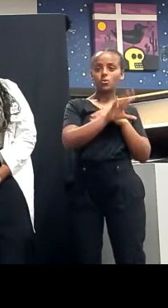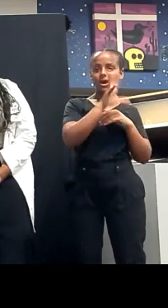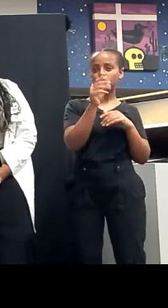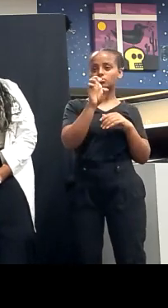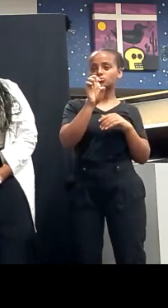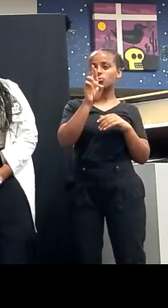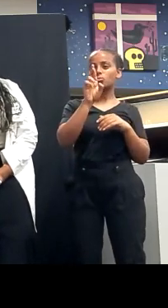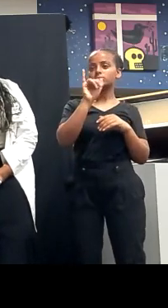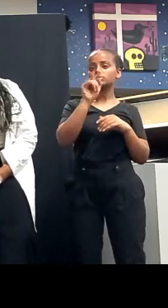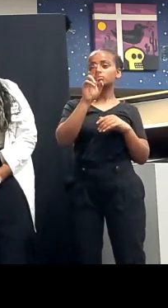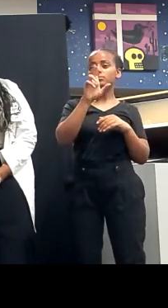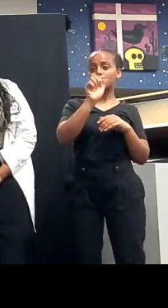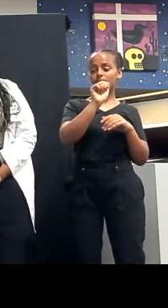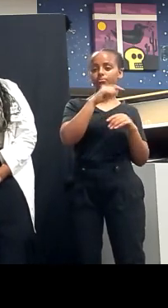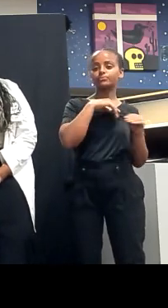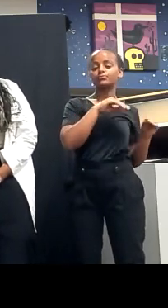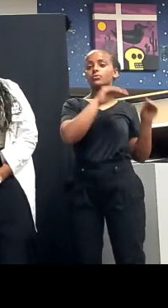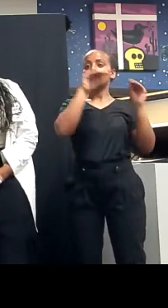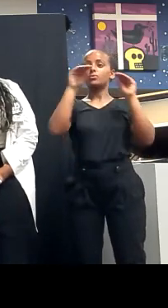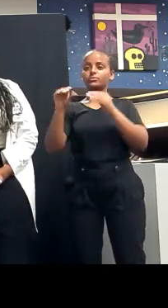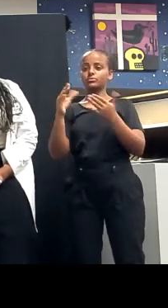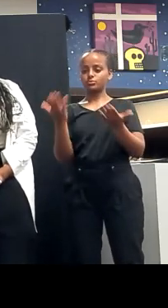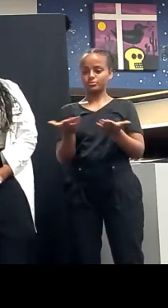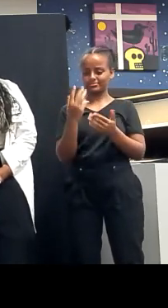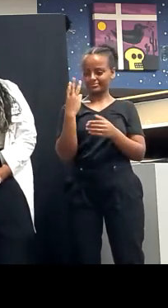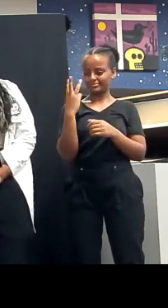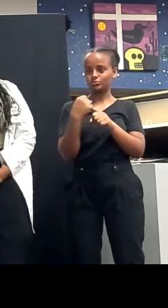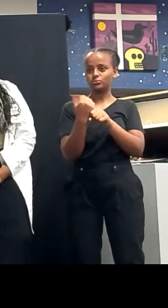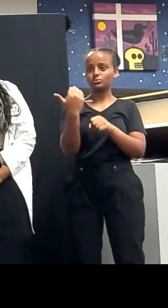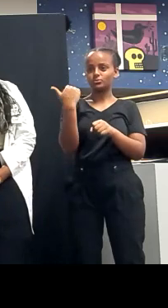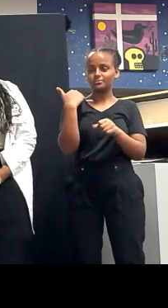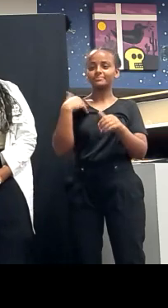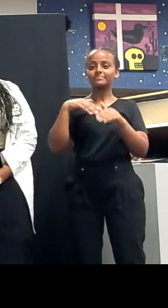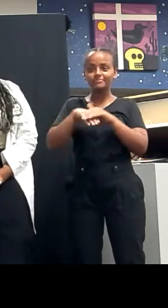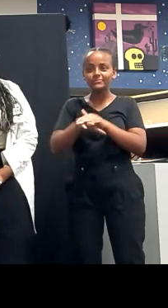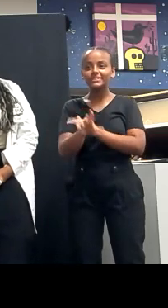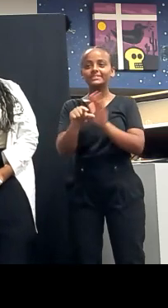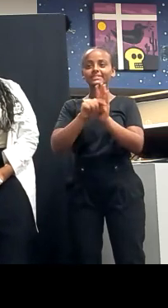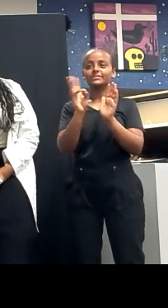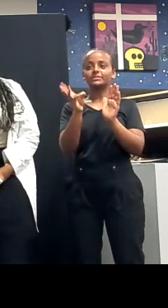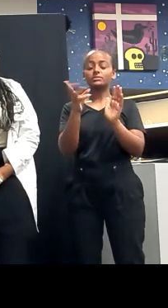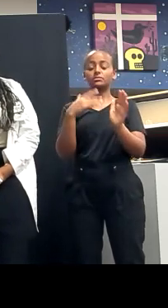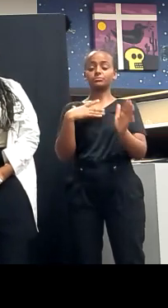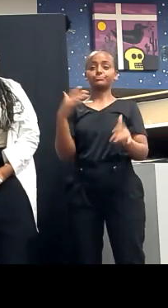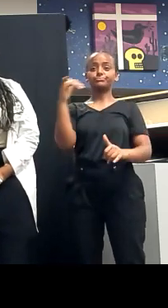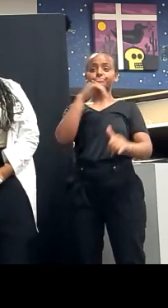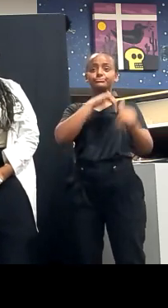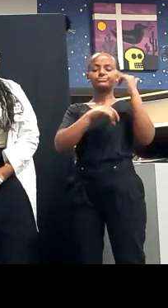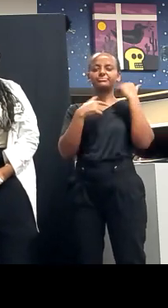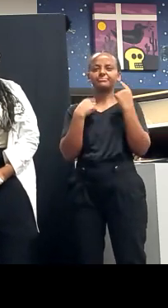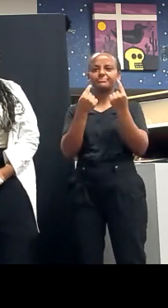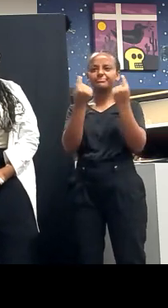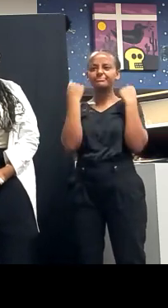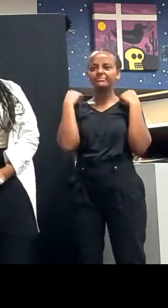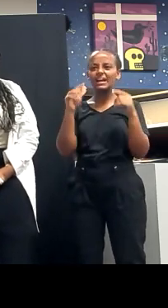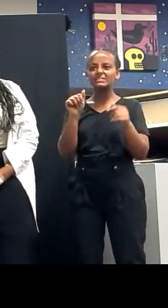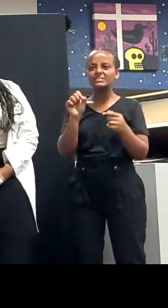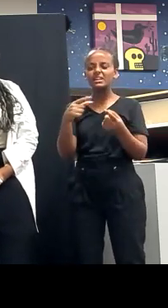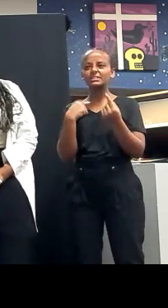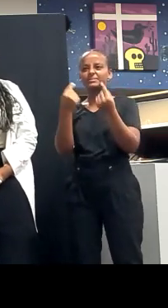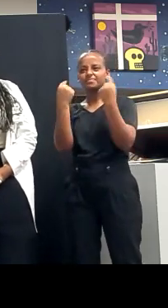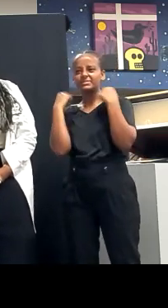difficult. Because of my background, I was born in Eritrea, Africa, and I moved here 6 years ago. I came into ISD